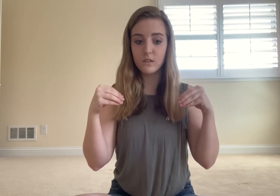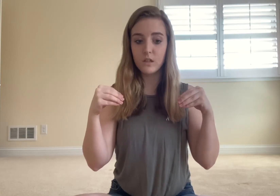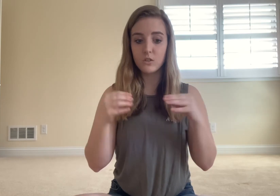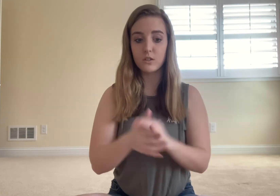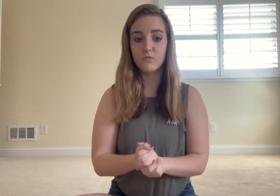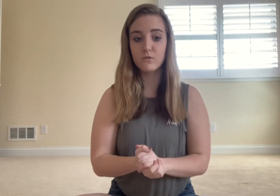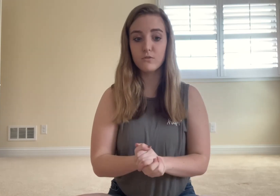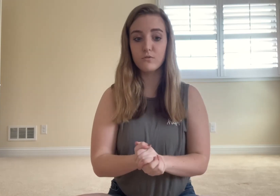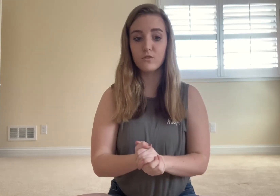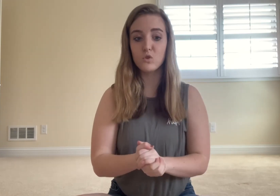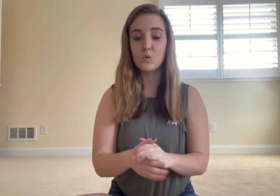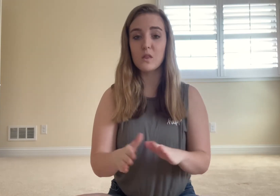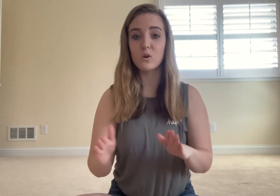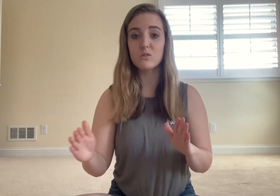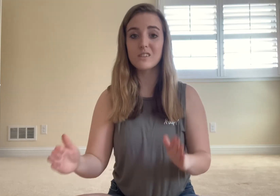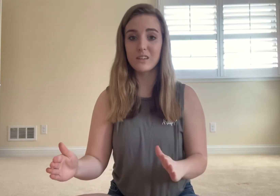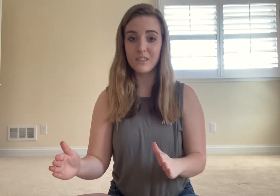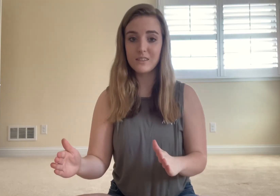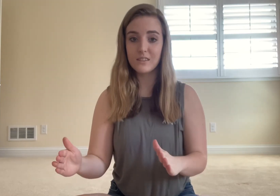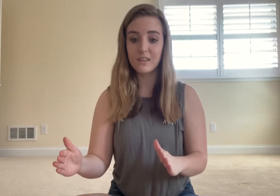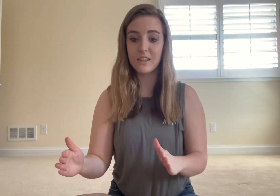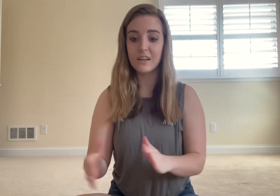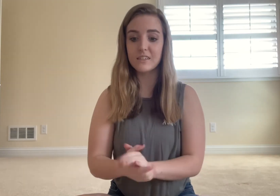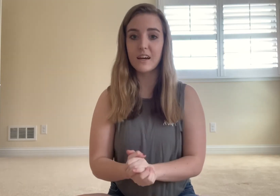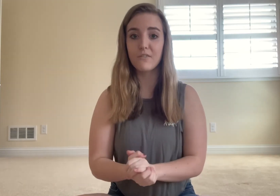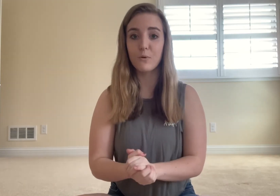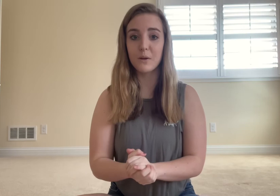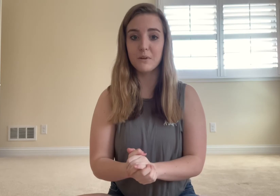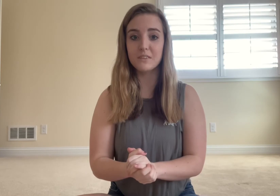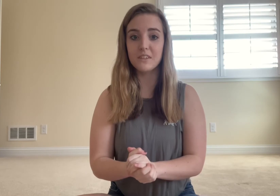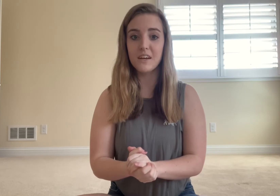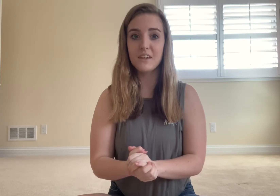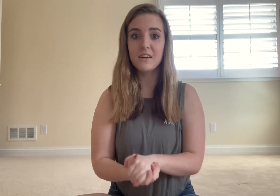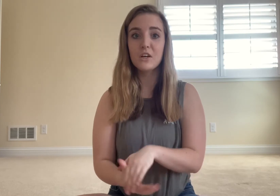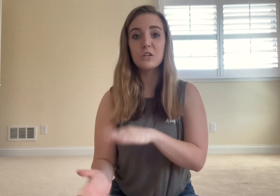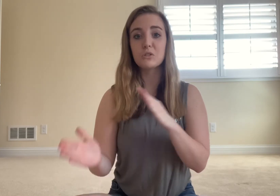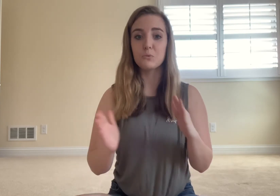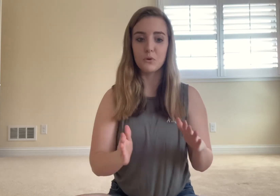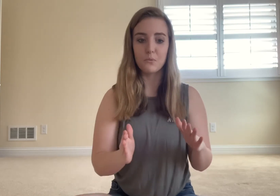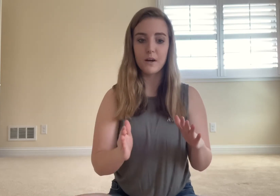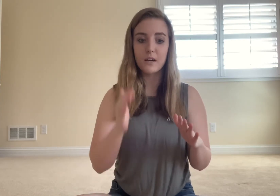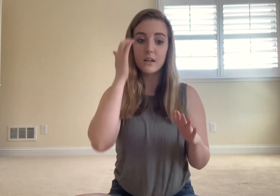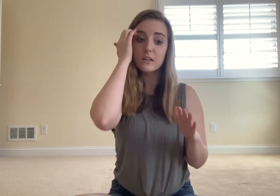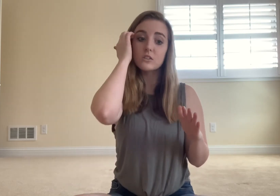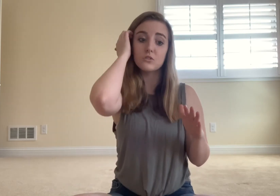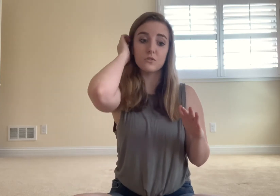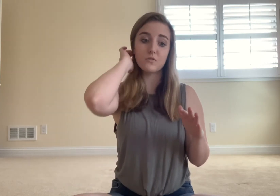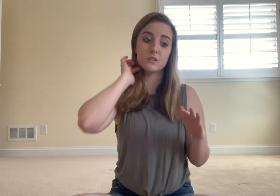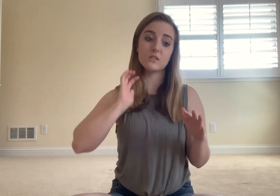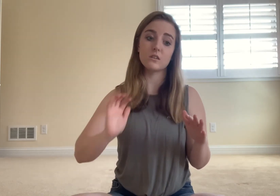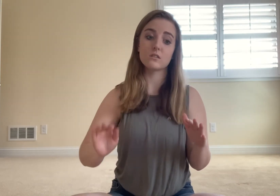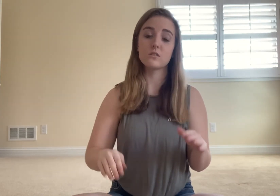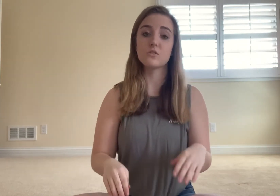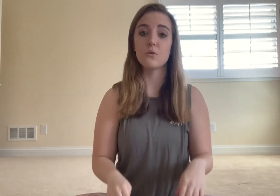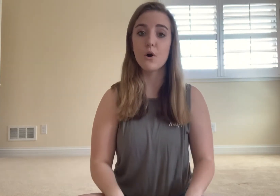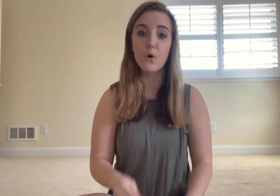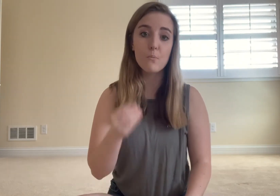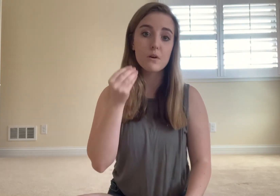So let's review those 6 because I have quite a bit today. So we'll go back to the first 6. So home